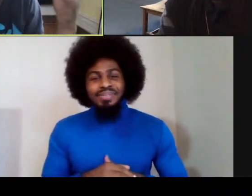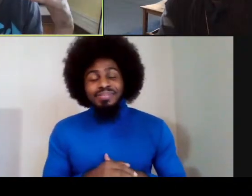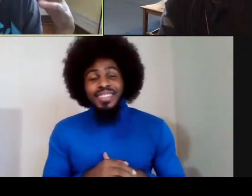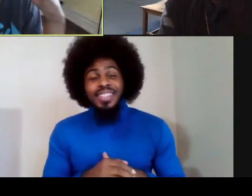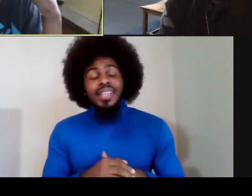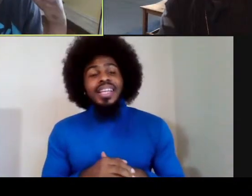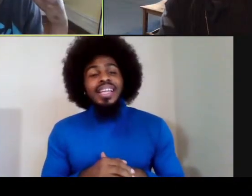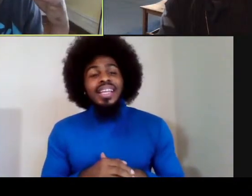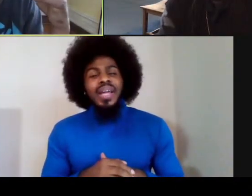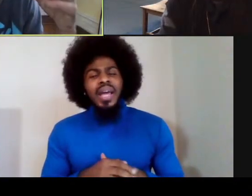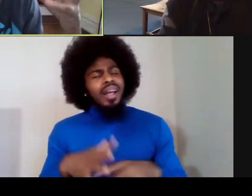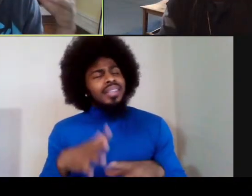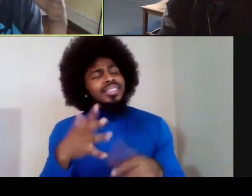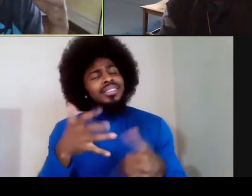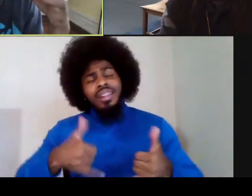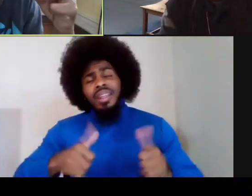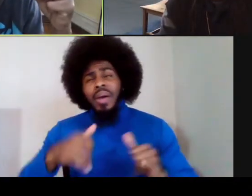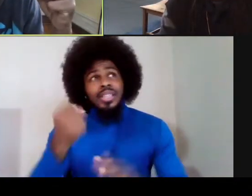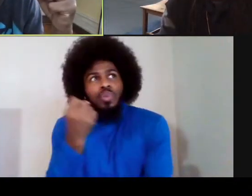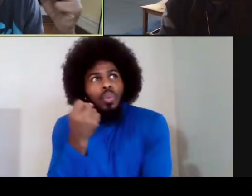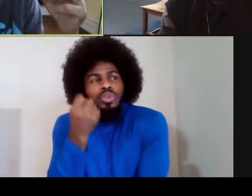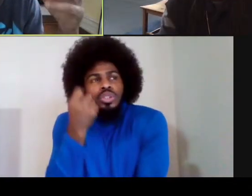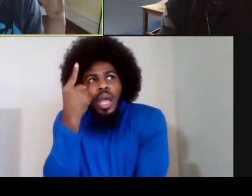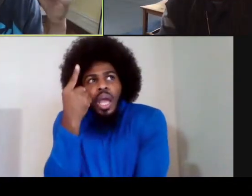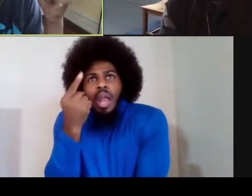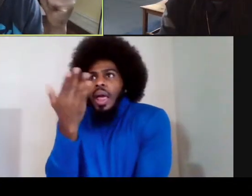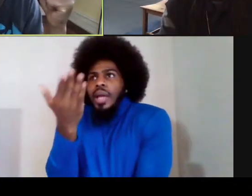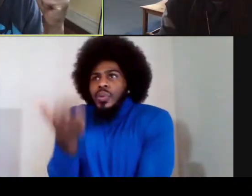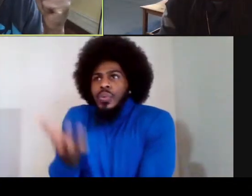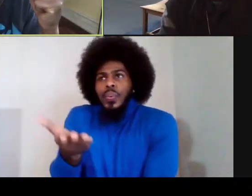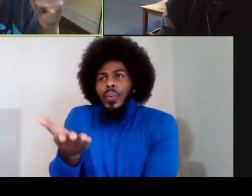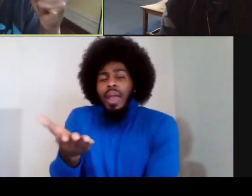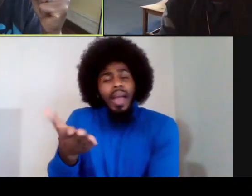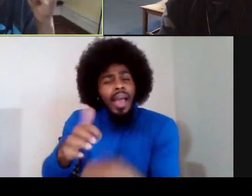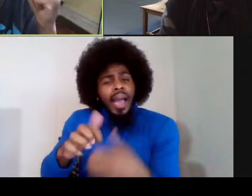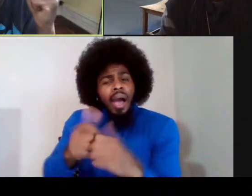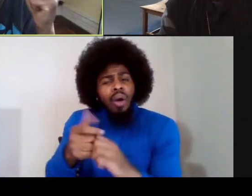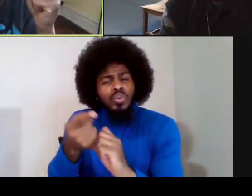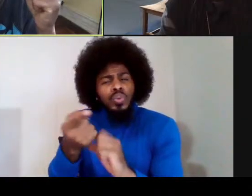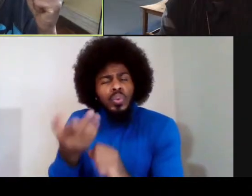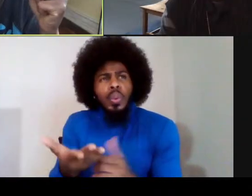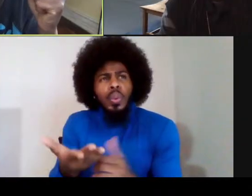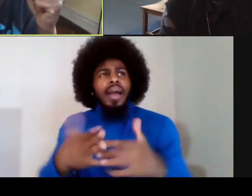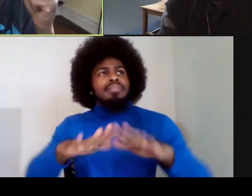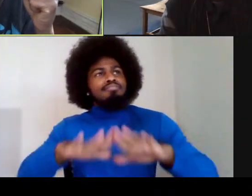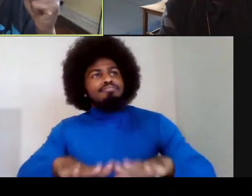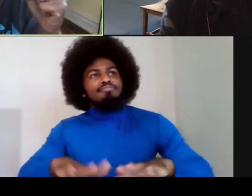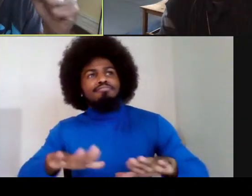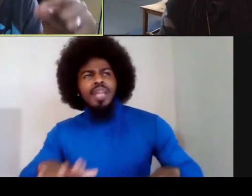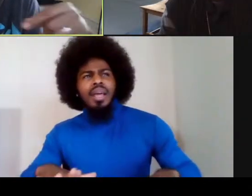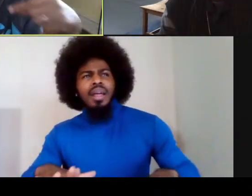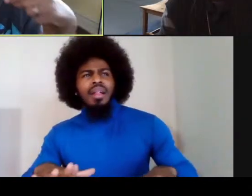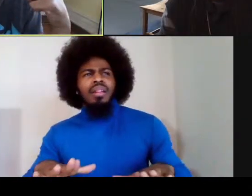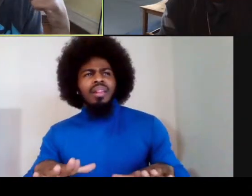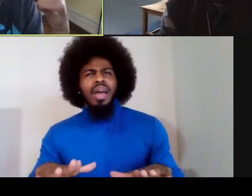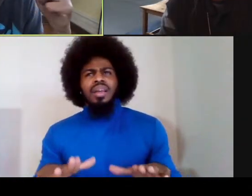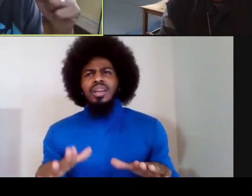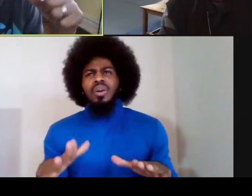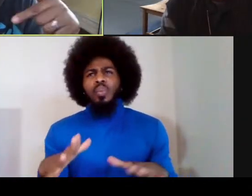I still don't understand how you like calm down that crackish behavior that happens with us as choreographers